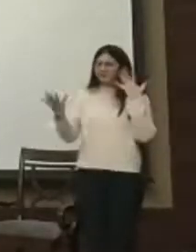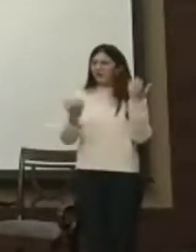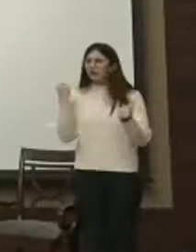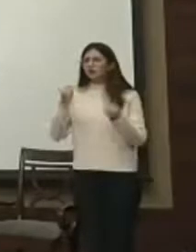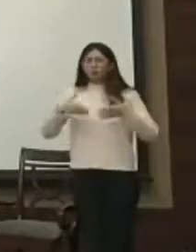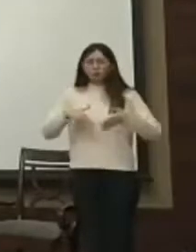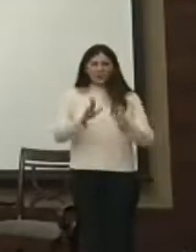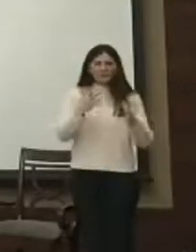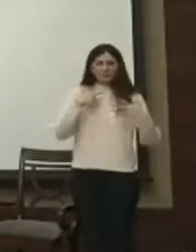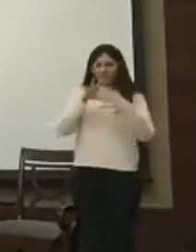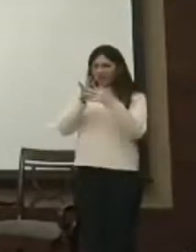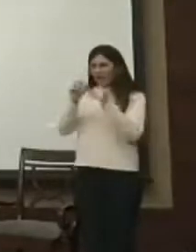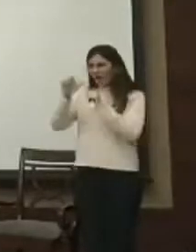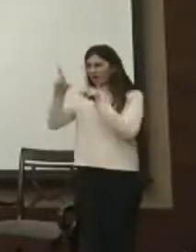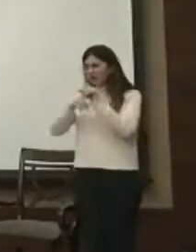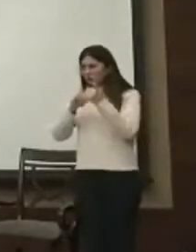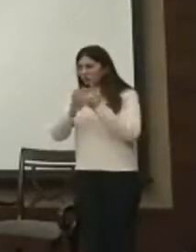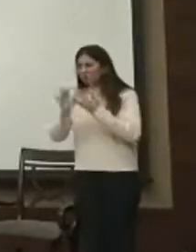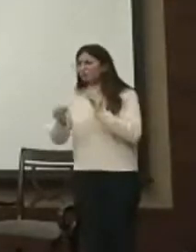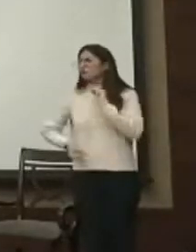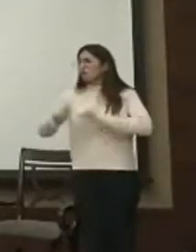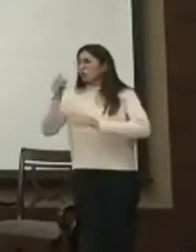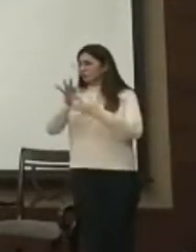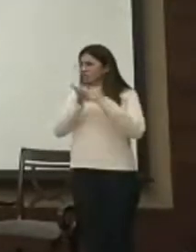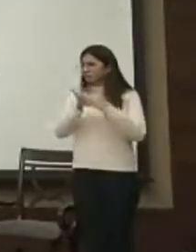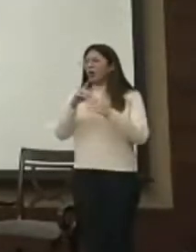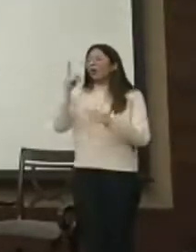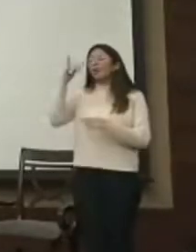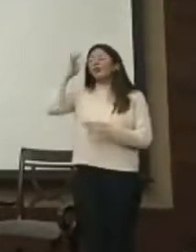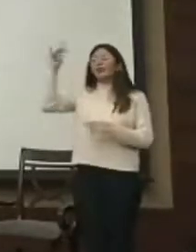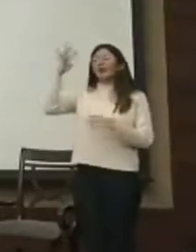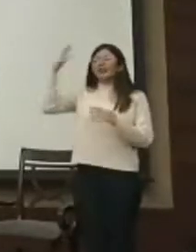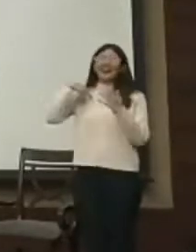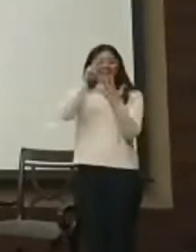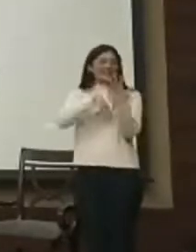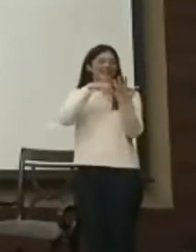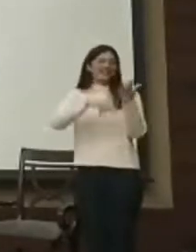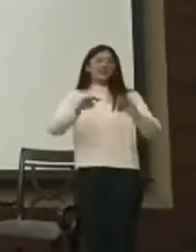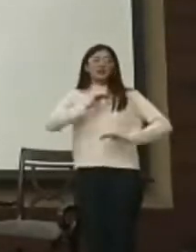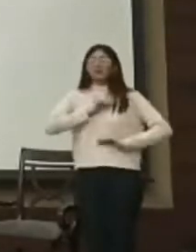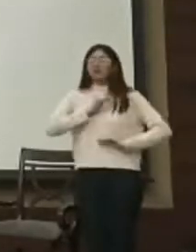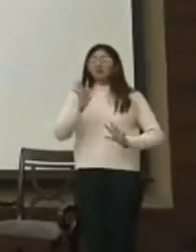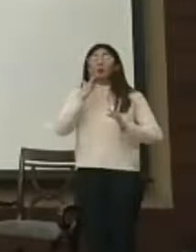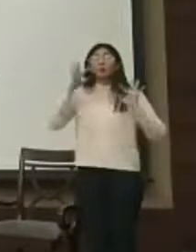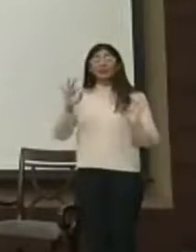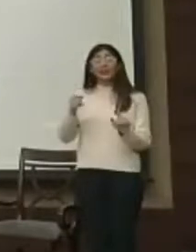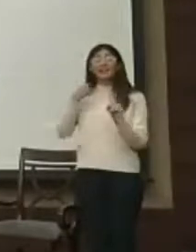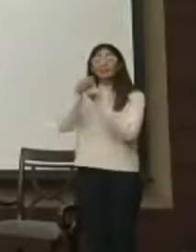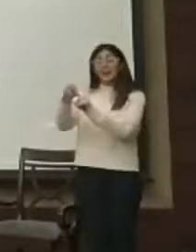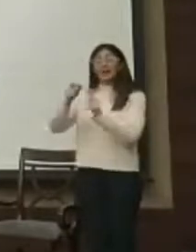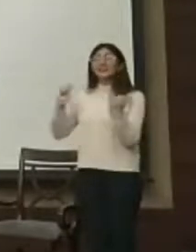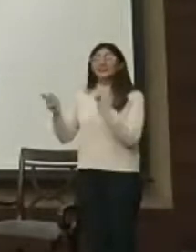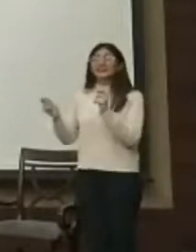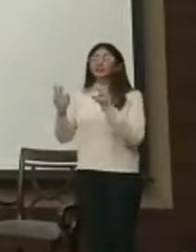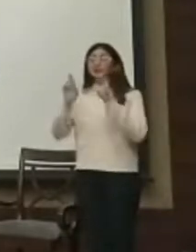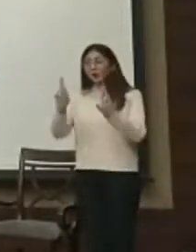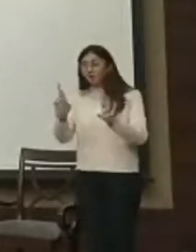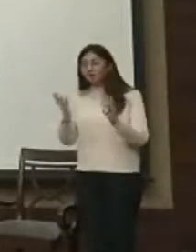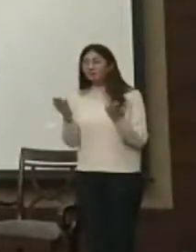disability allyship, not just theoretically, but with tangible changes in the form of a reasonable